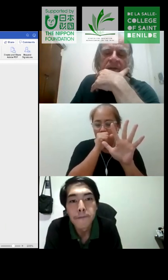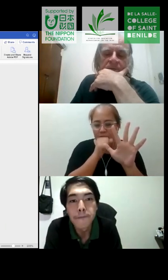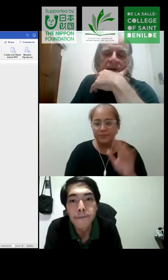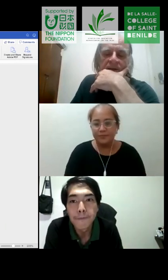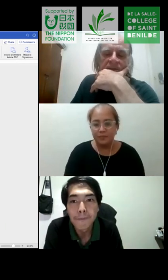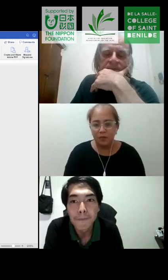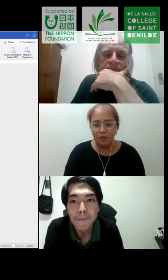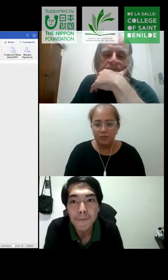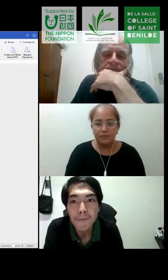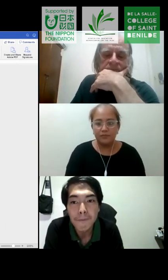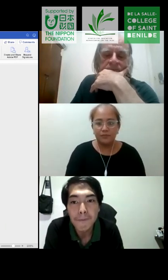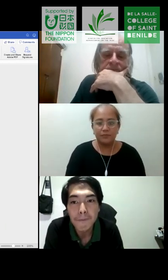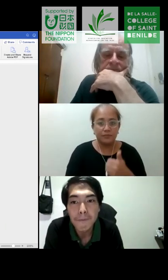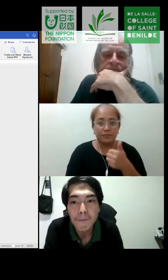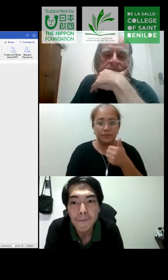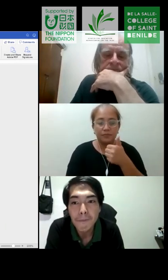Yeah, so that's right, good.